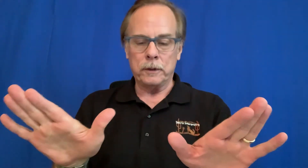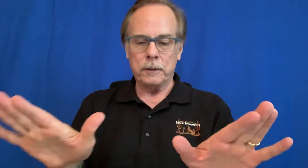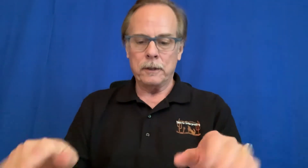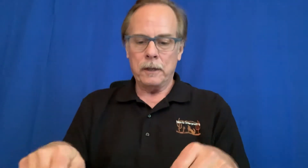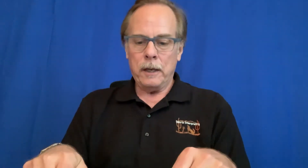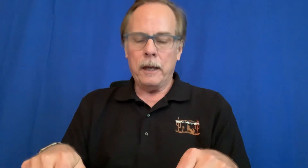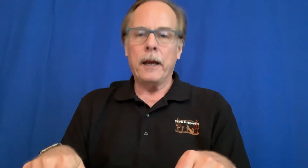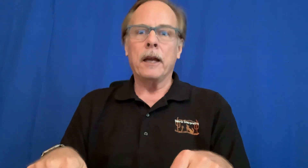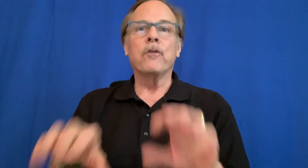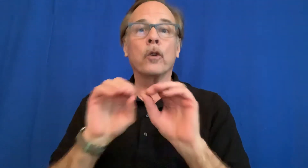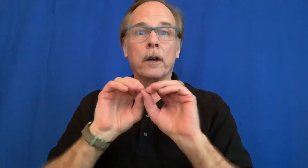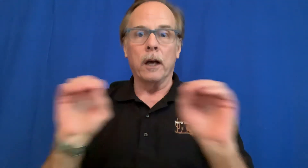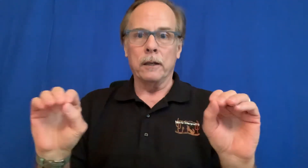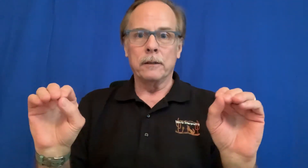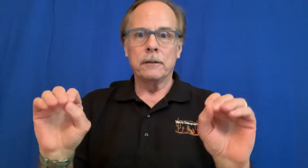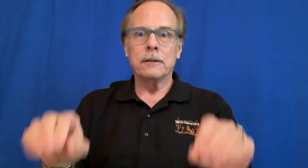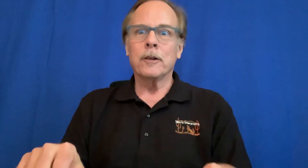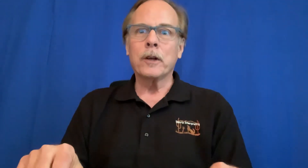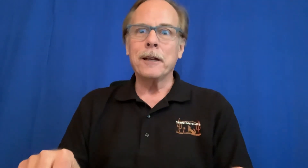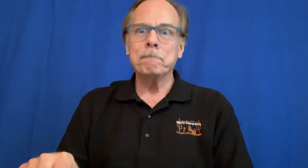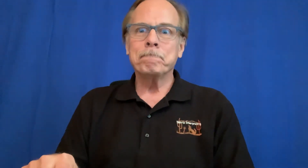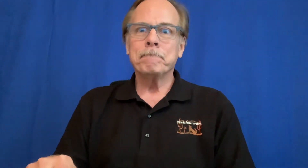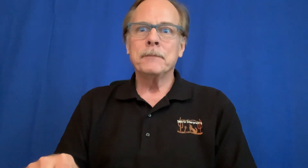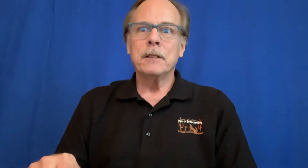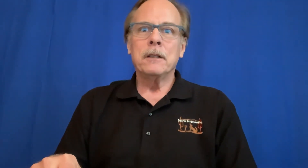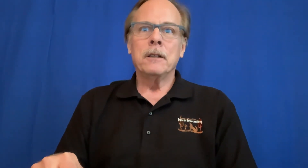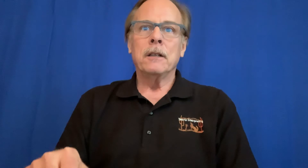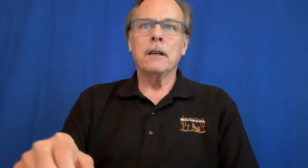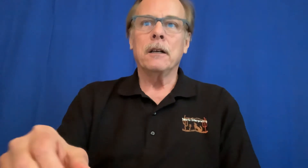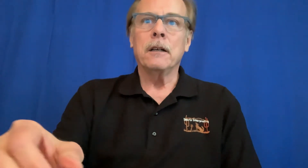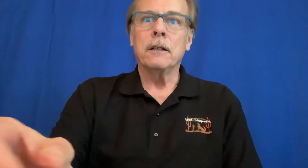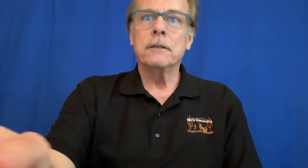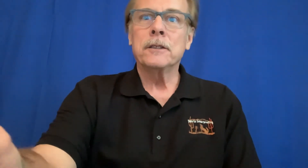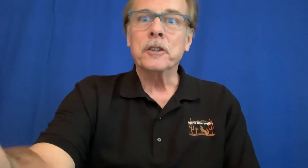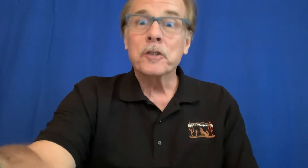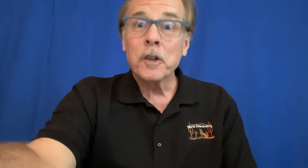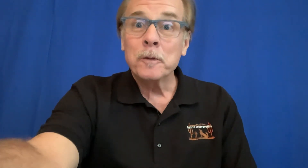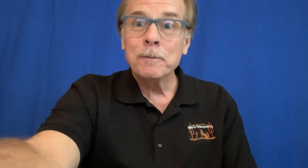and for none. Okay? See you soon.